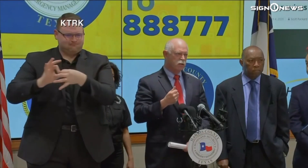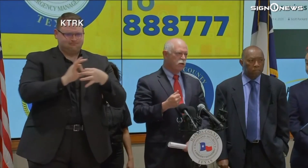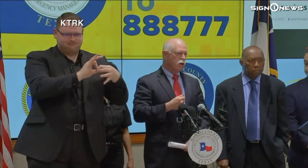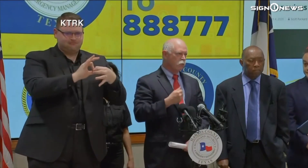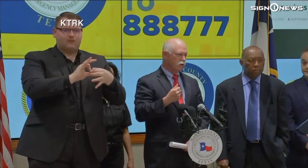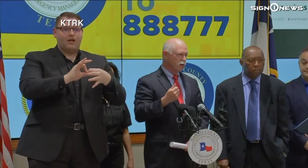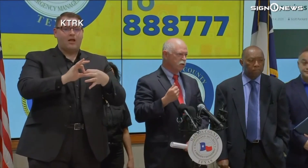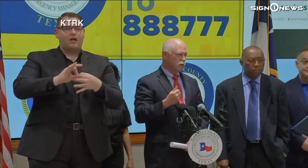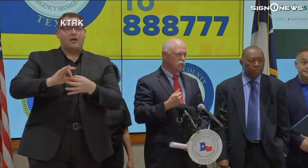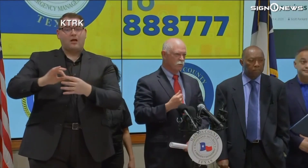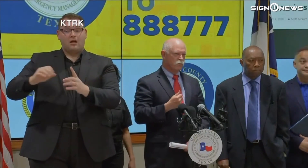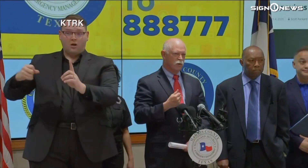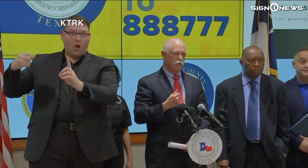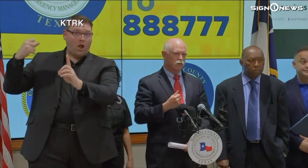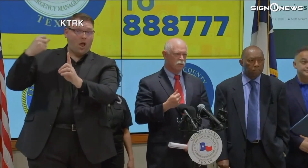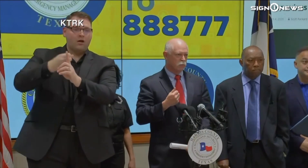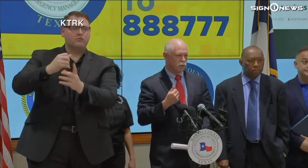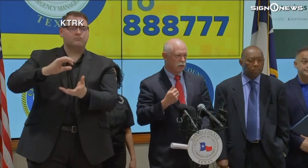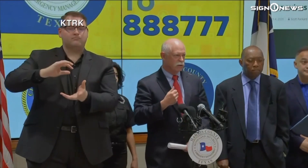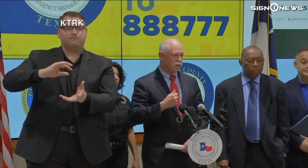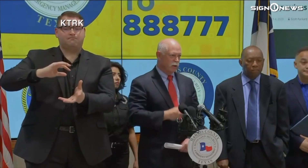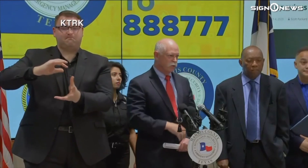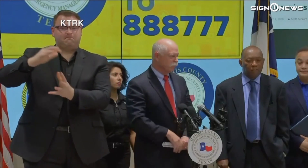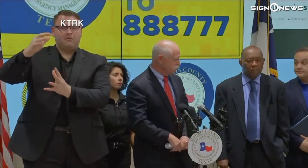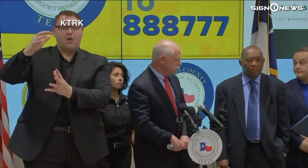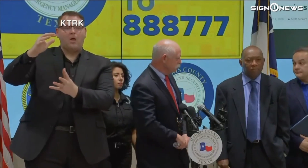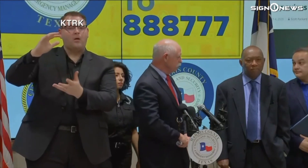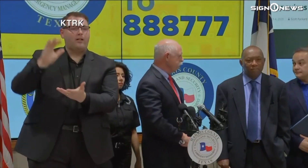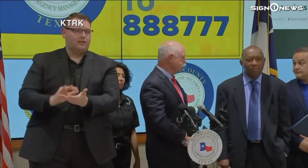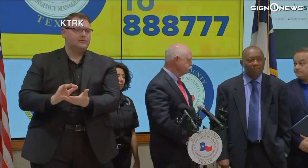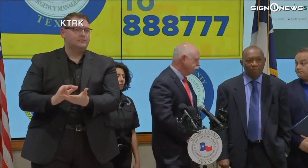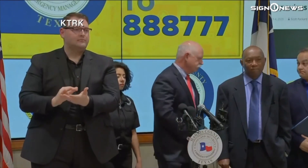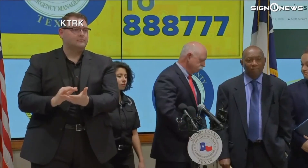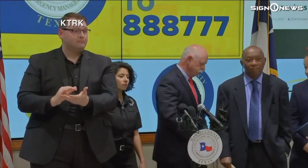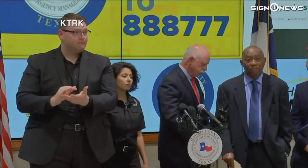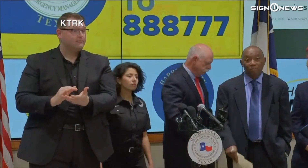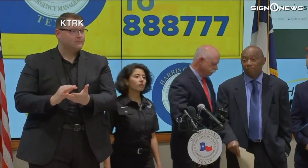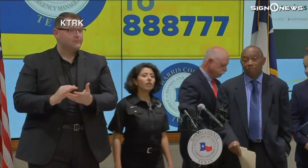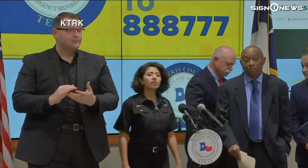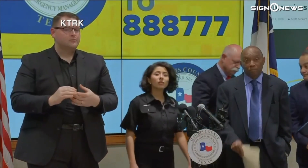on what faces us from this virus. And so with that, I'd say thank you. Yes.